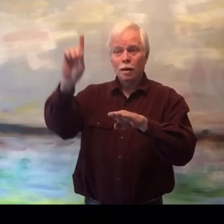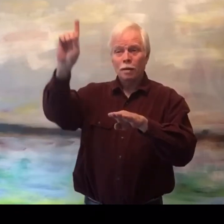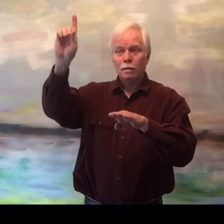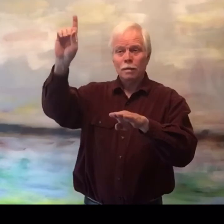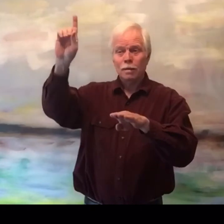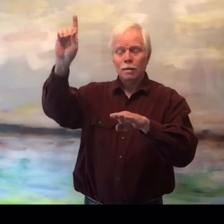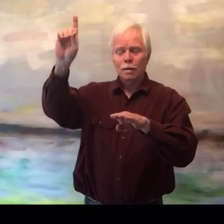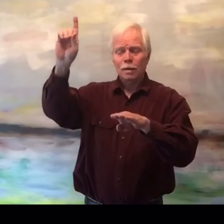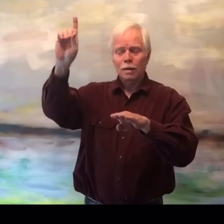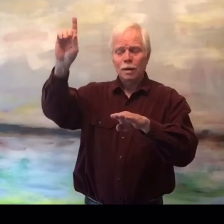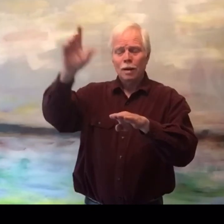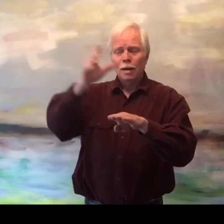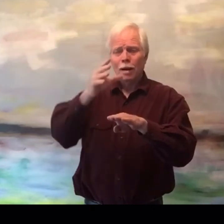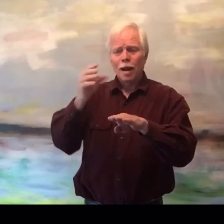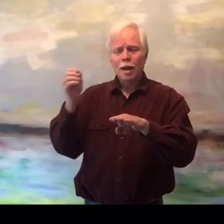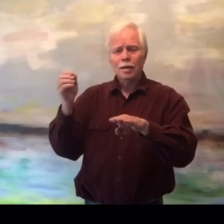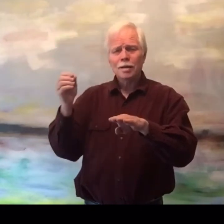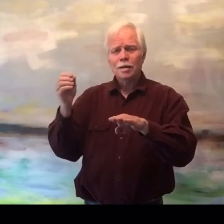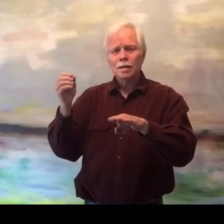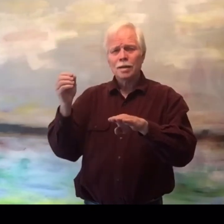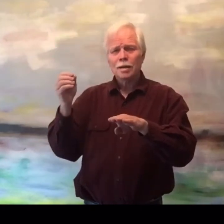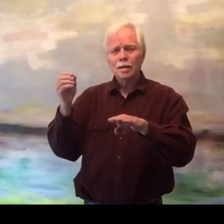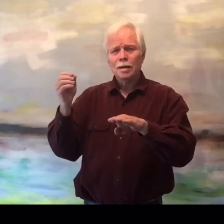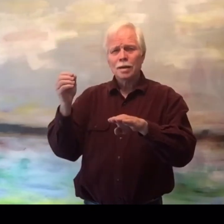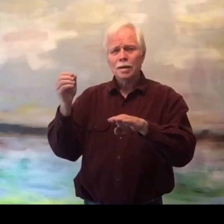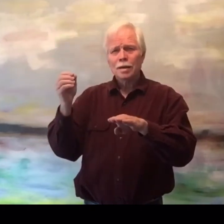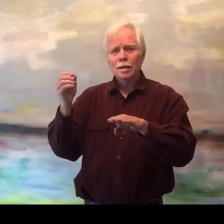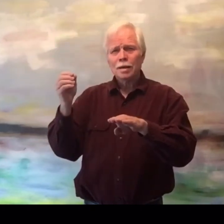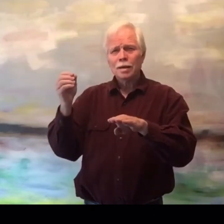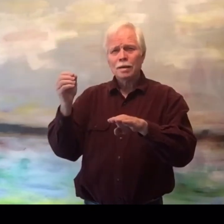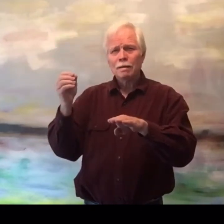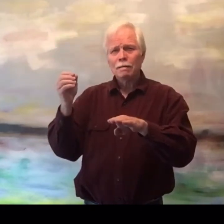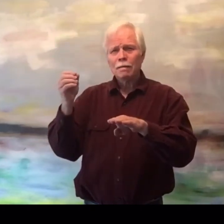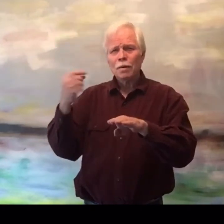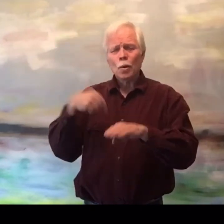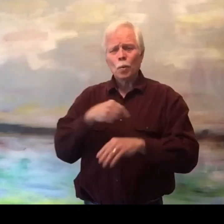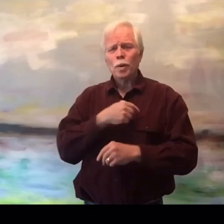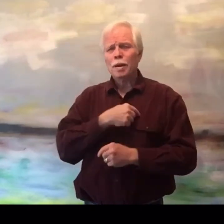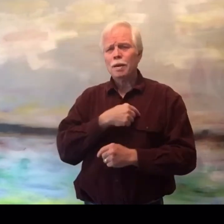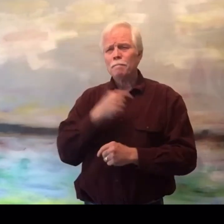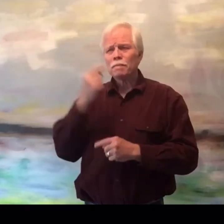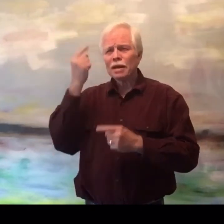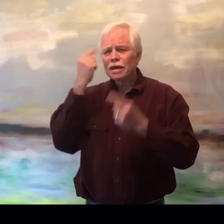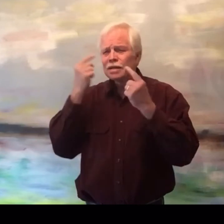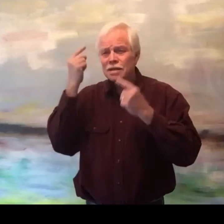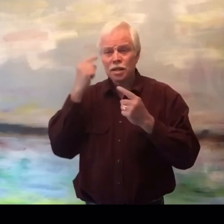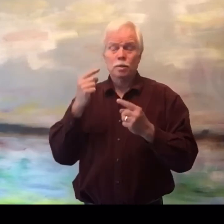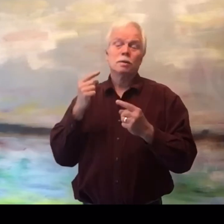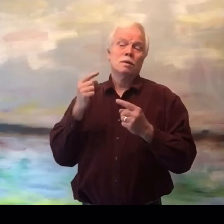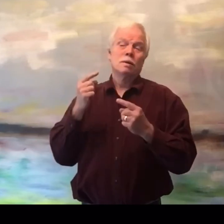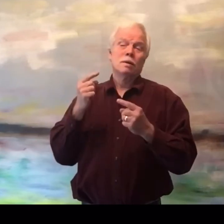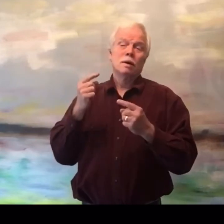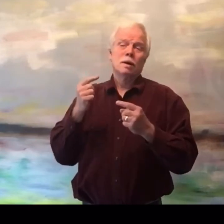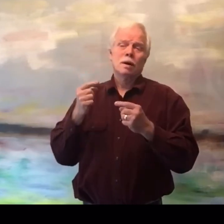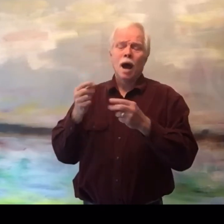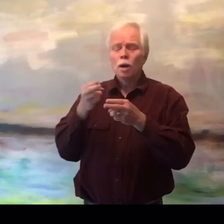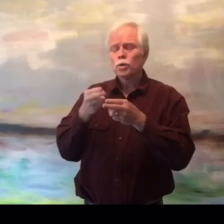and we consider how